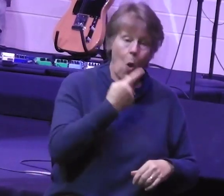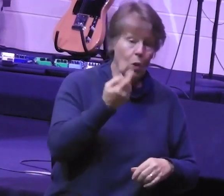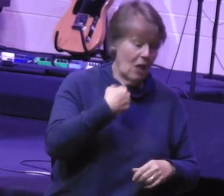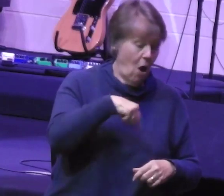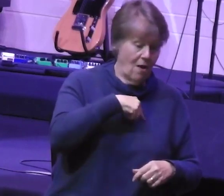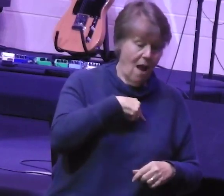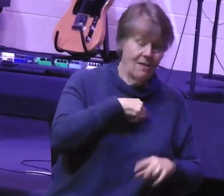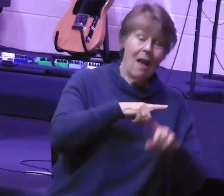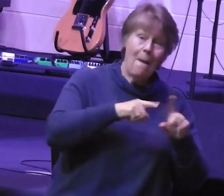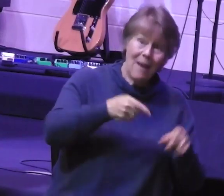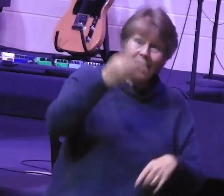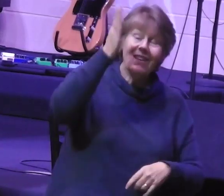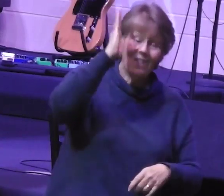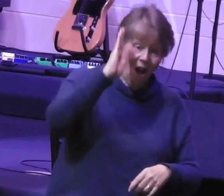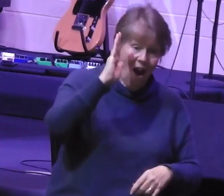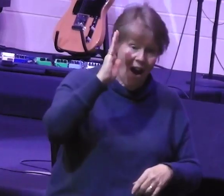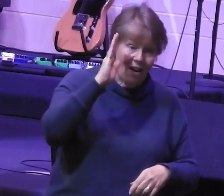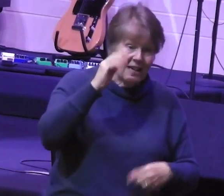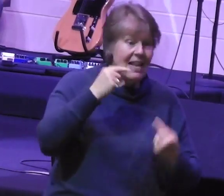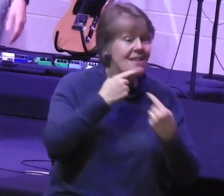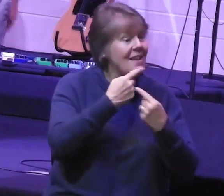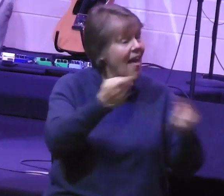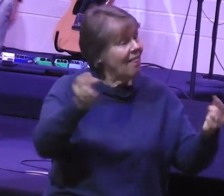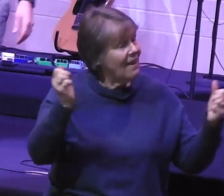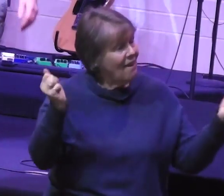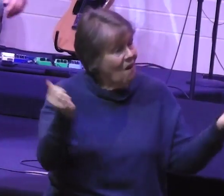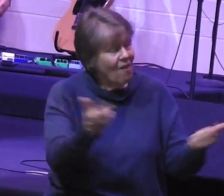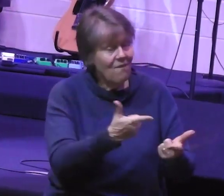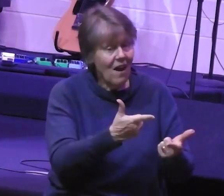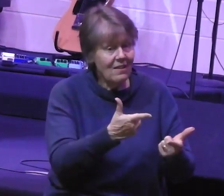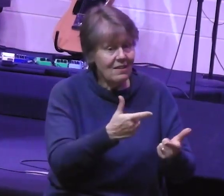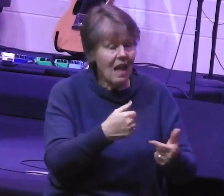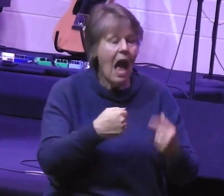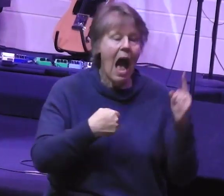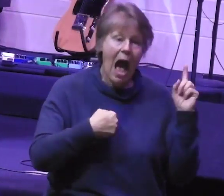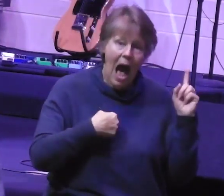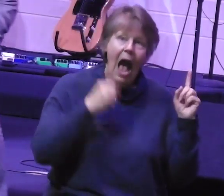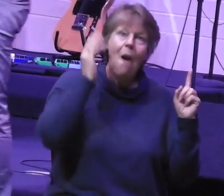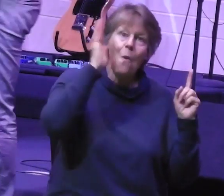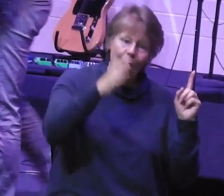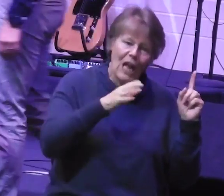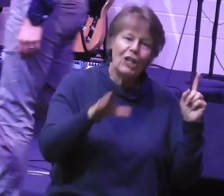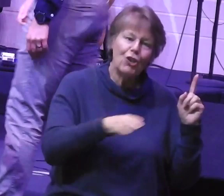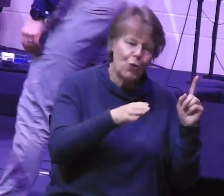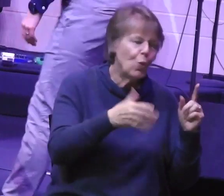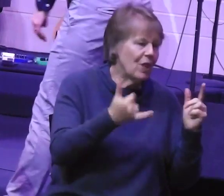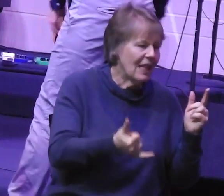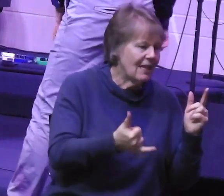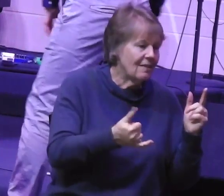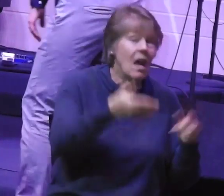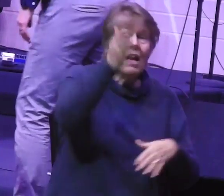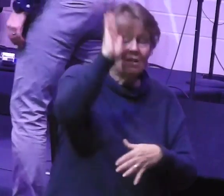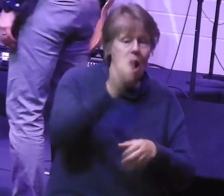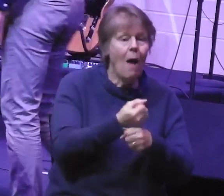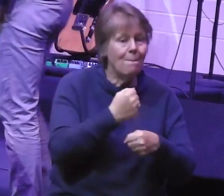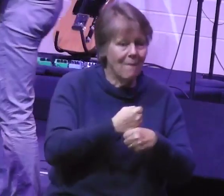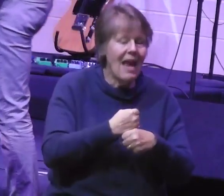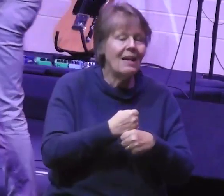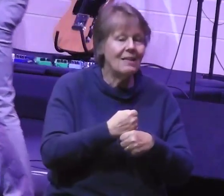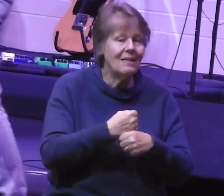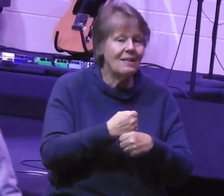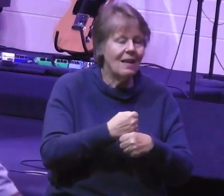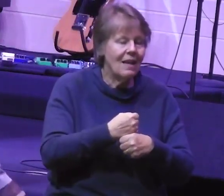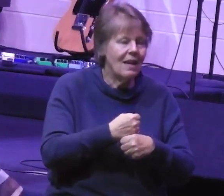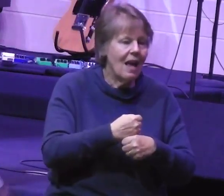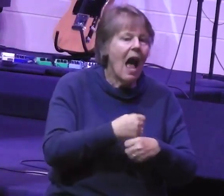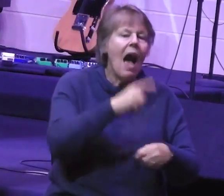saying, I will actually do this with you. God makes a covenant. What's a covenant? A covenant is